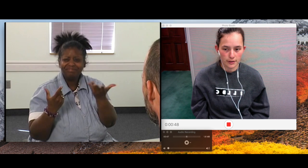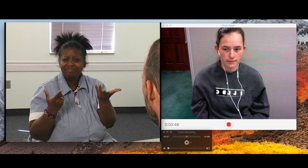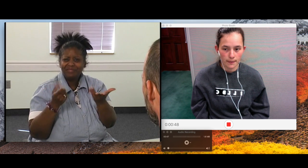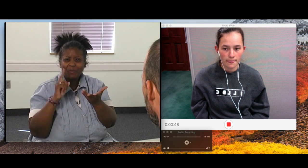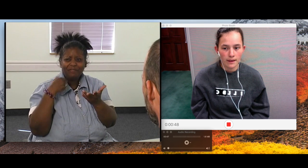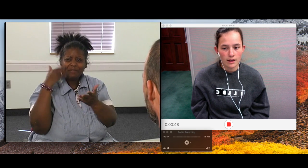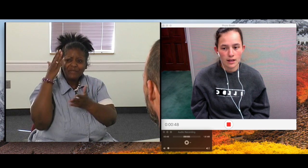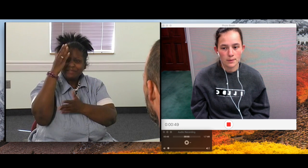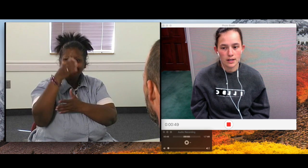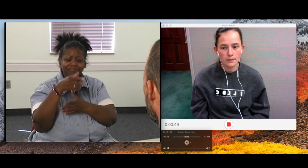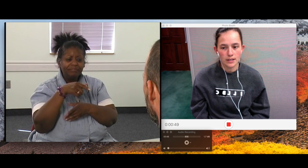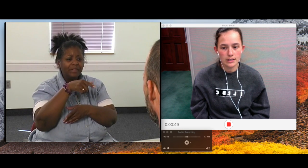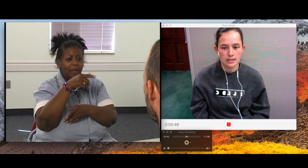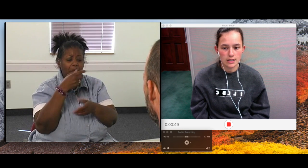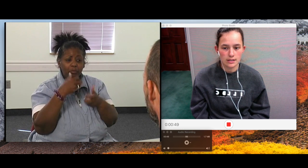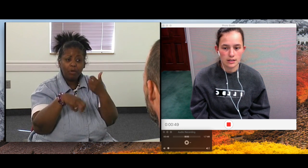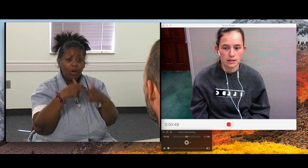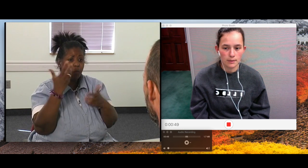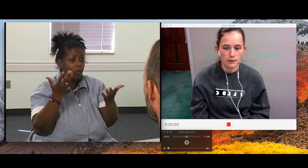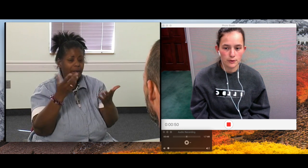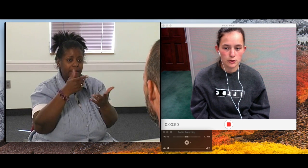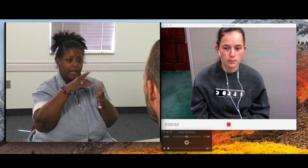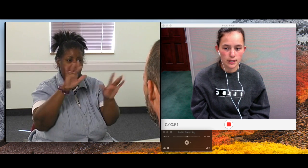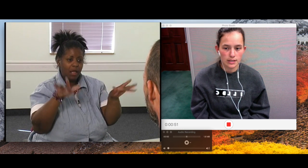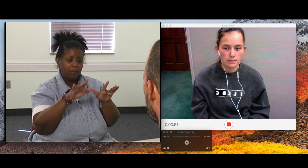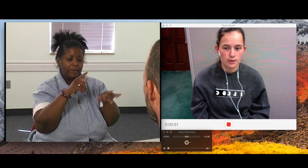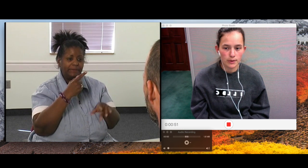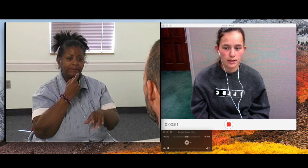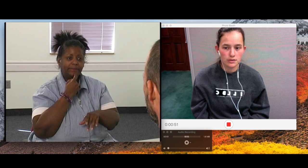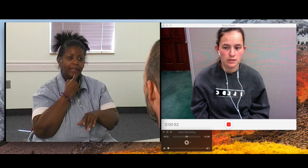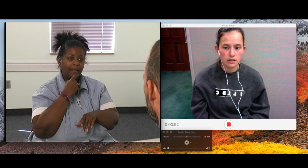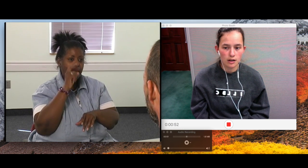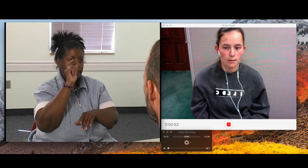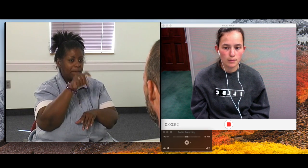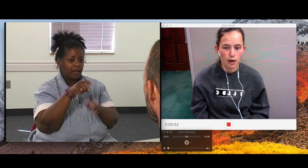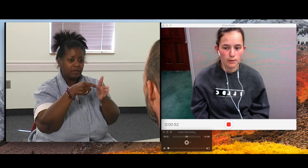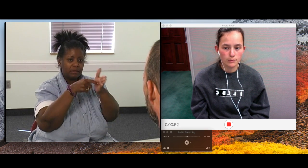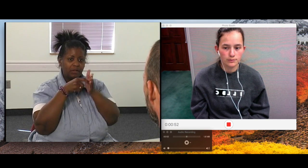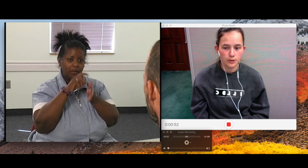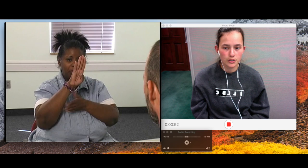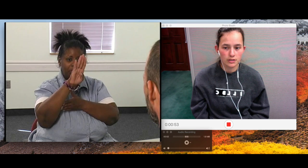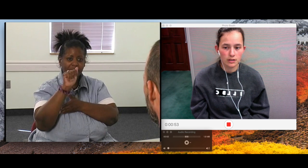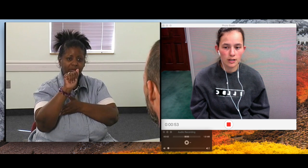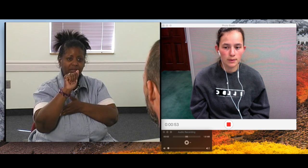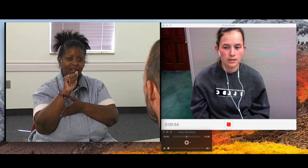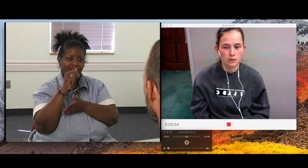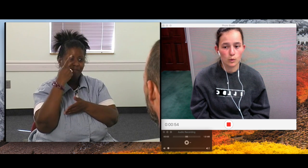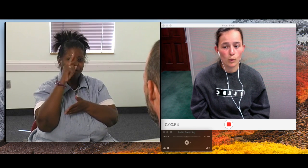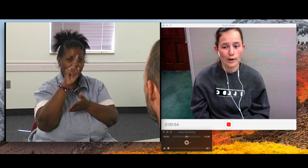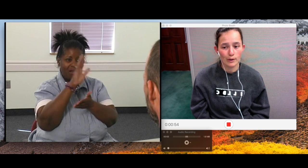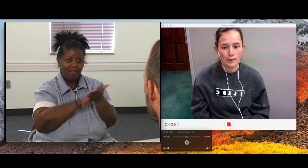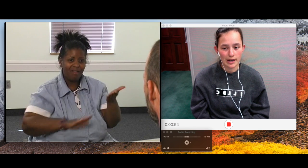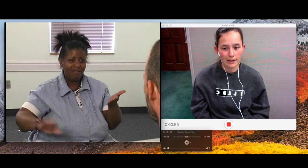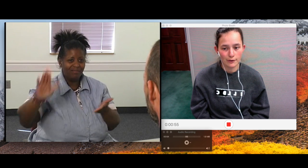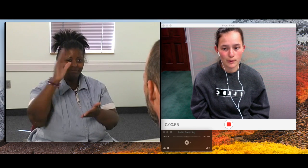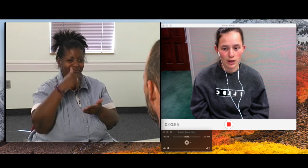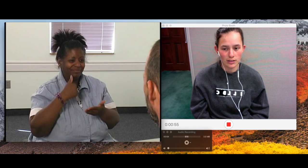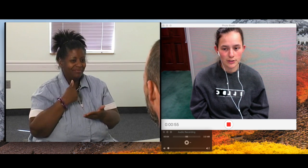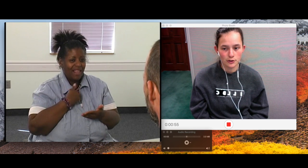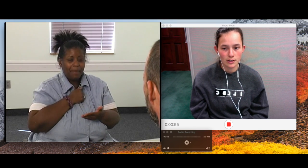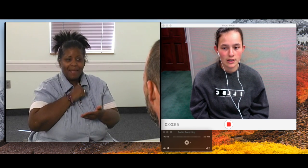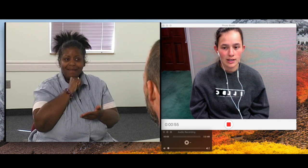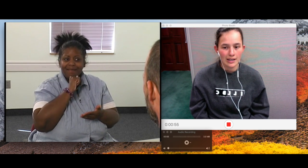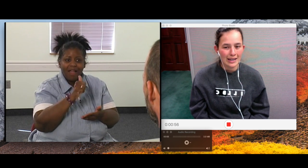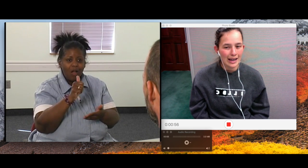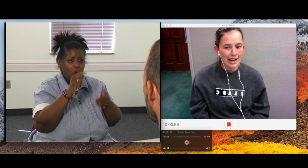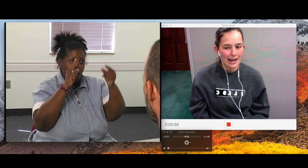Scott Furr. Him and I began discussing about future plans, but we noticed a common problem, which is a lot of places require a BA from